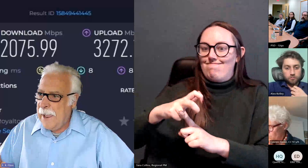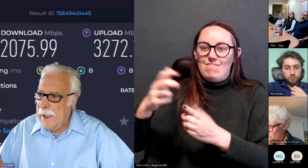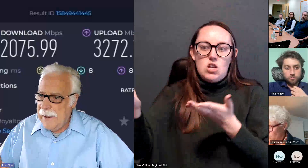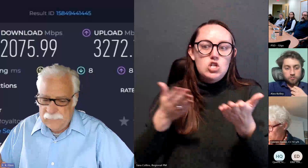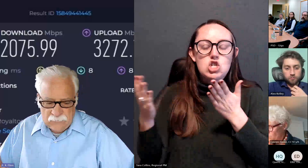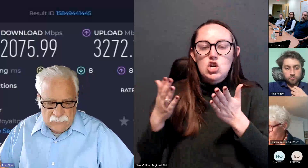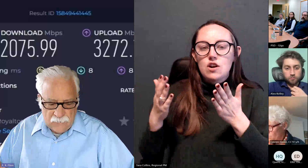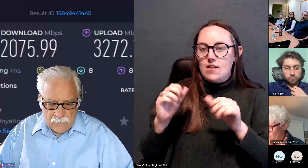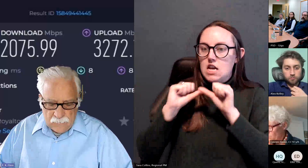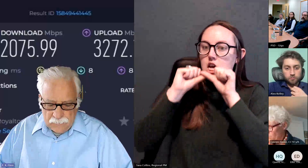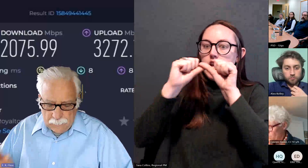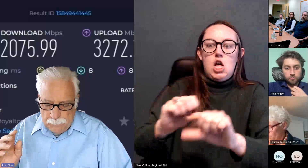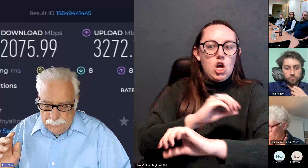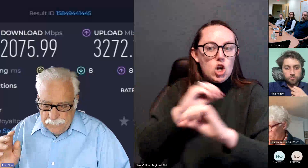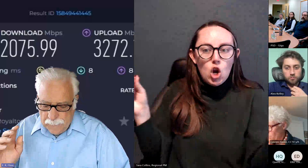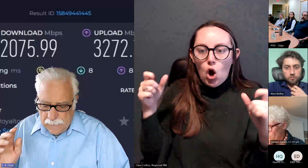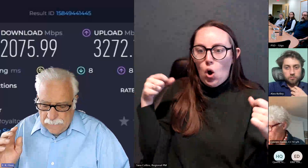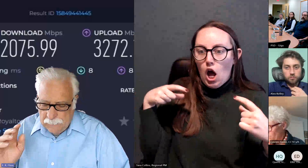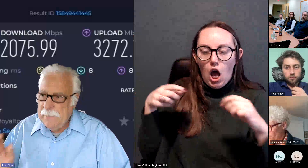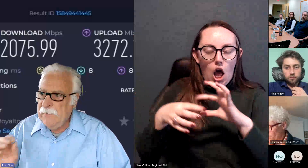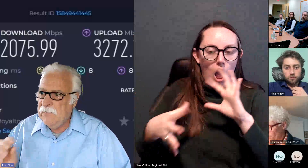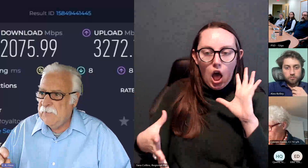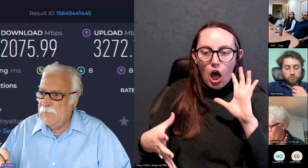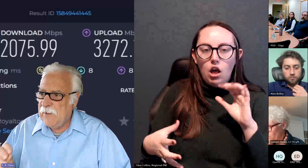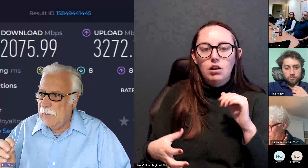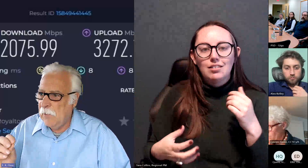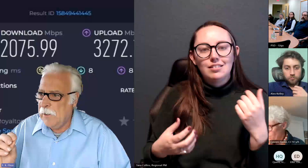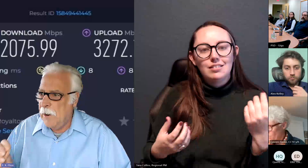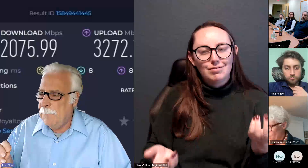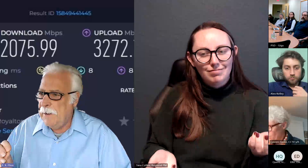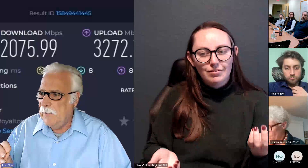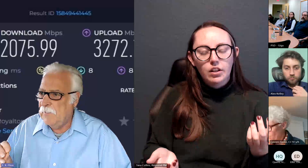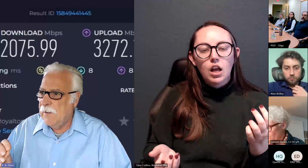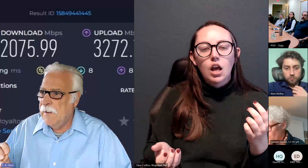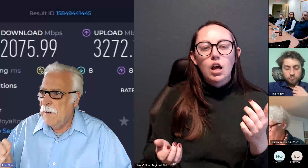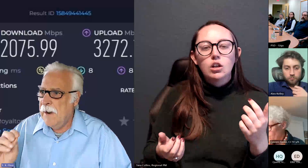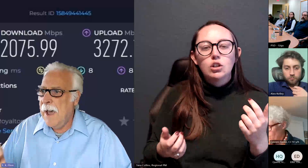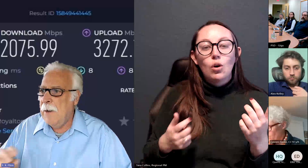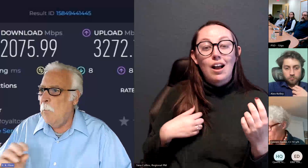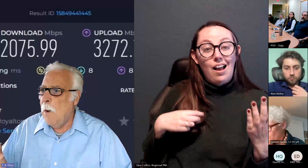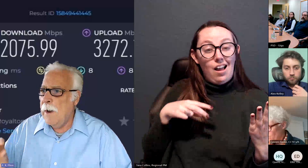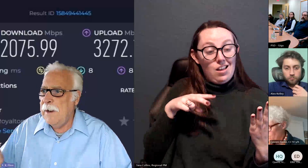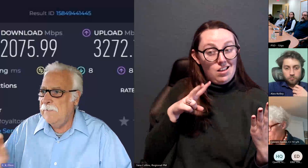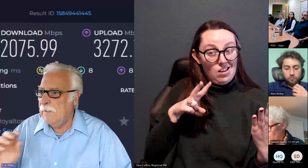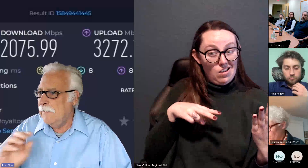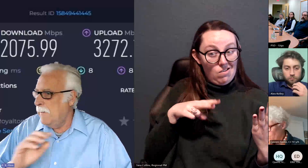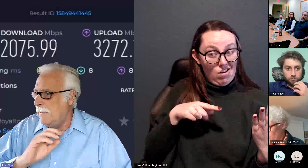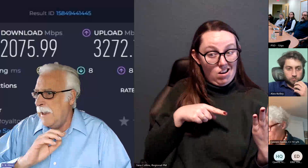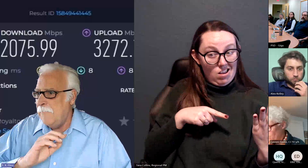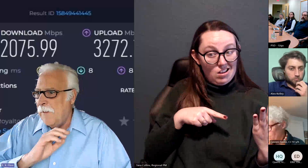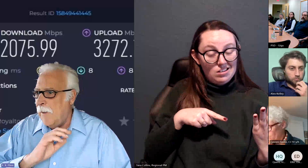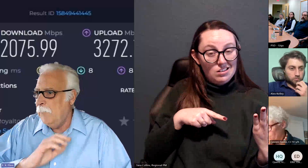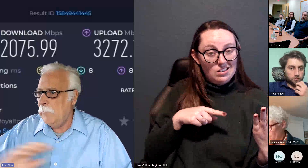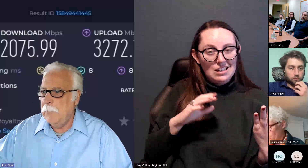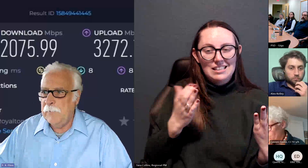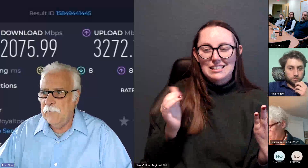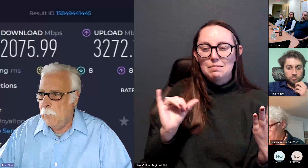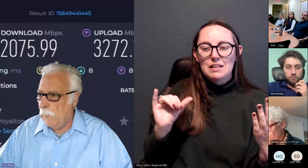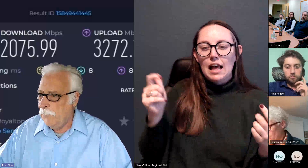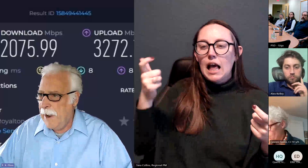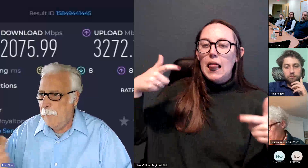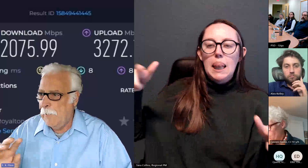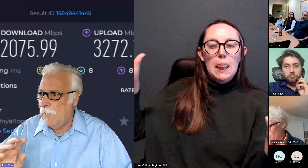that as the big cellular companies not wanting to get involved with